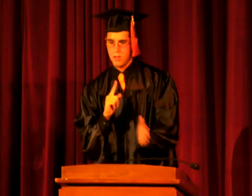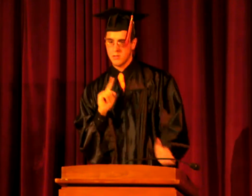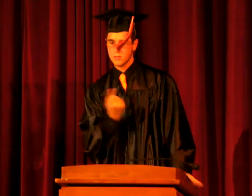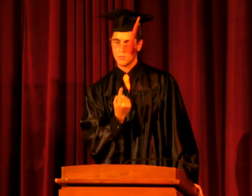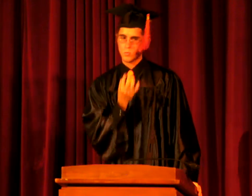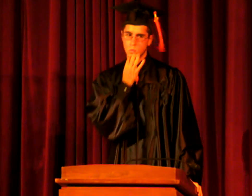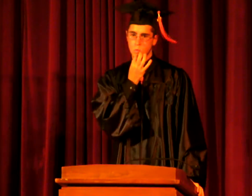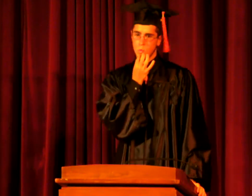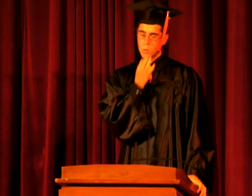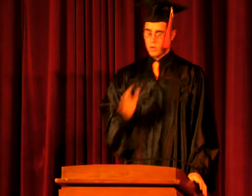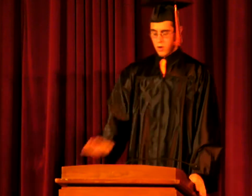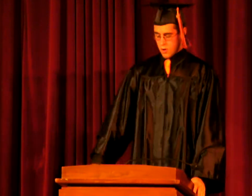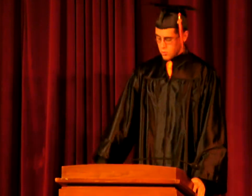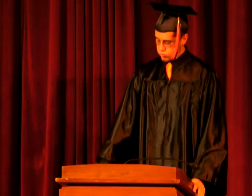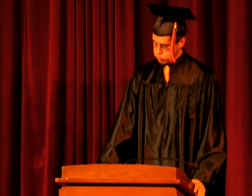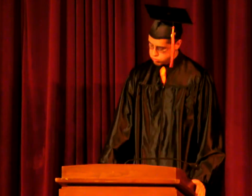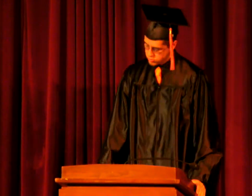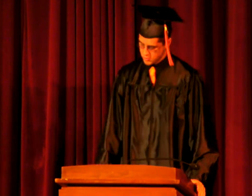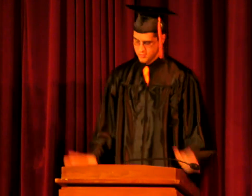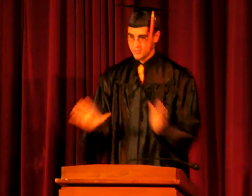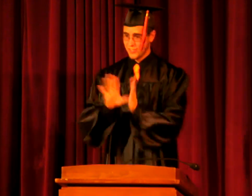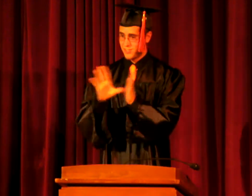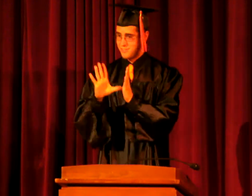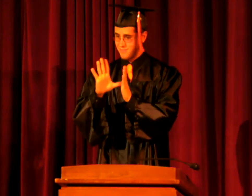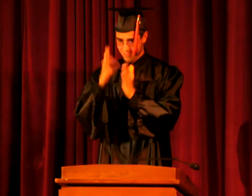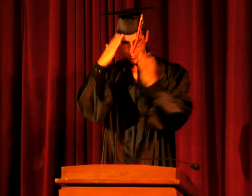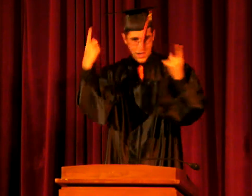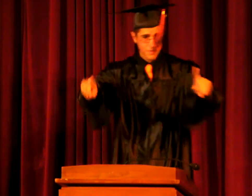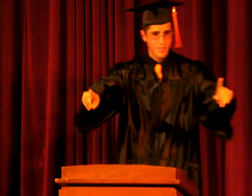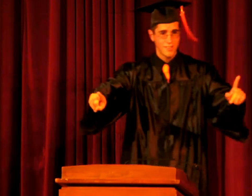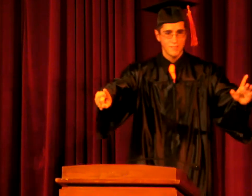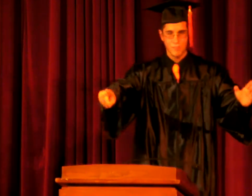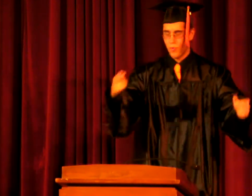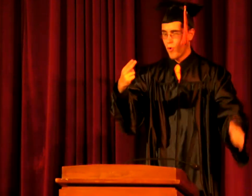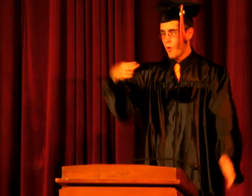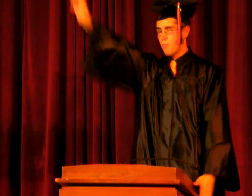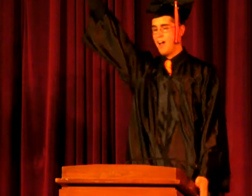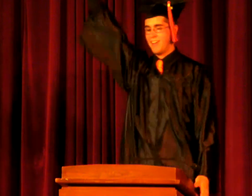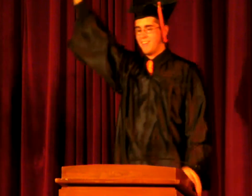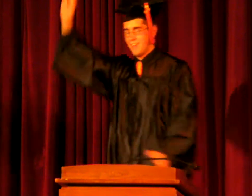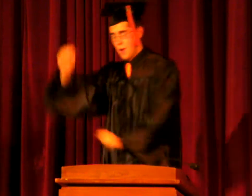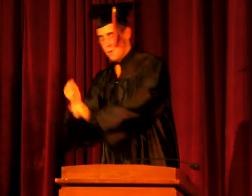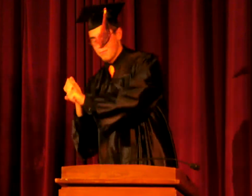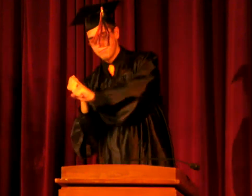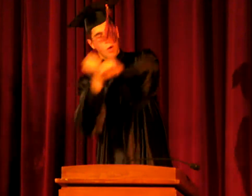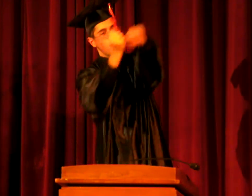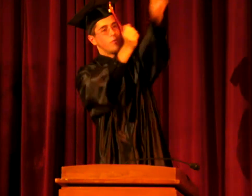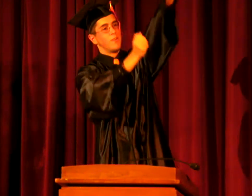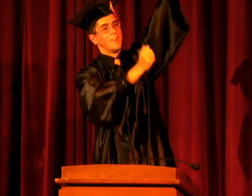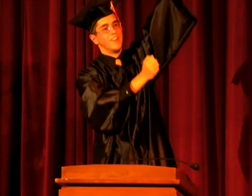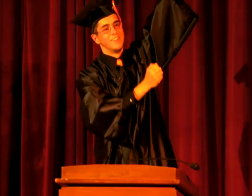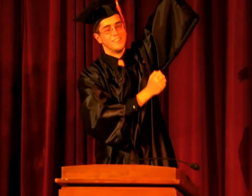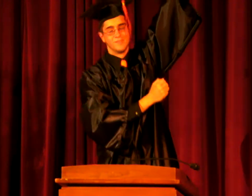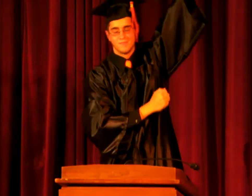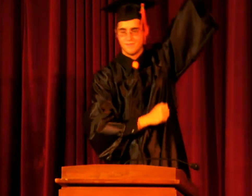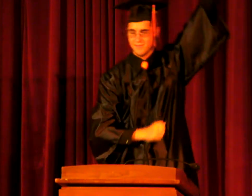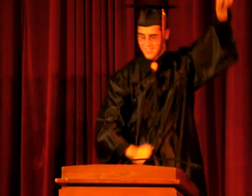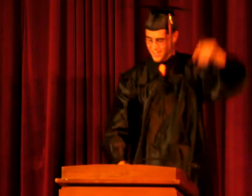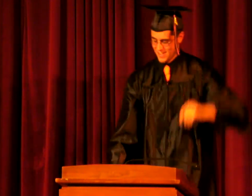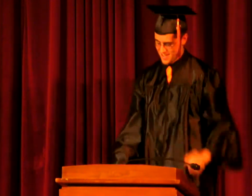In our junior year, we hit a triple. And then, in our senior year, we scored our home run. Out of the